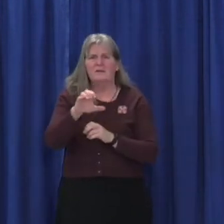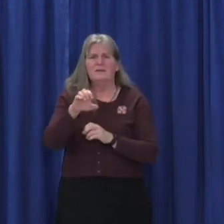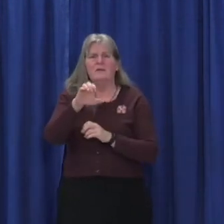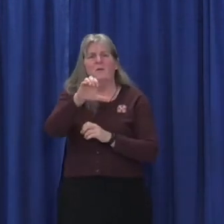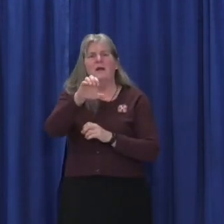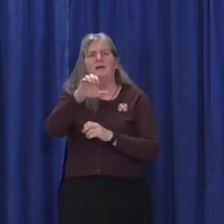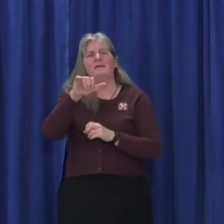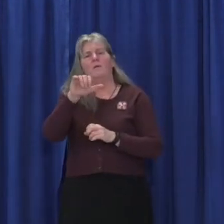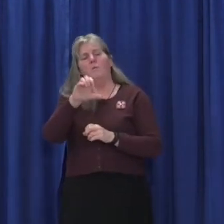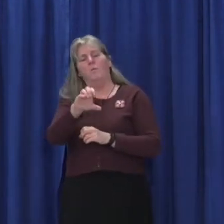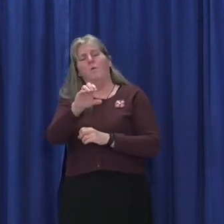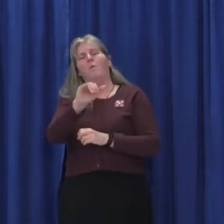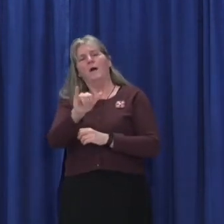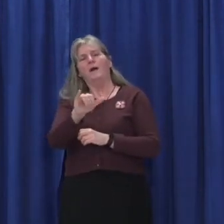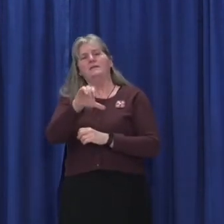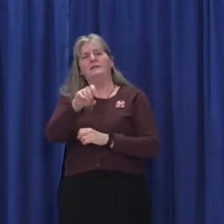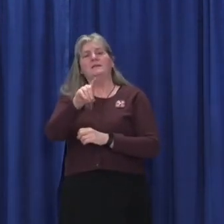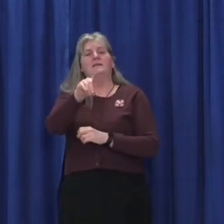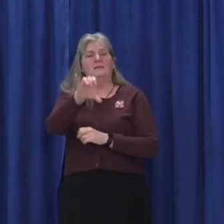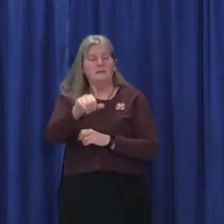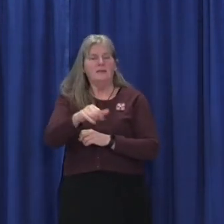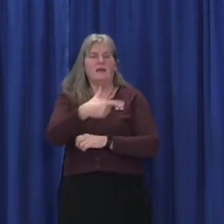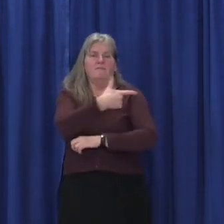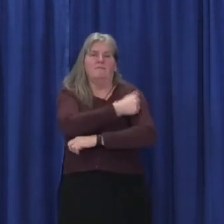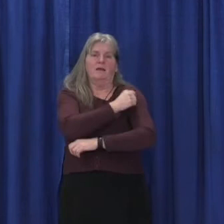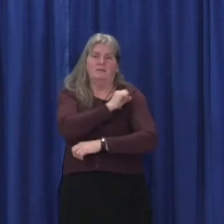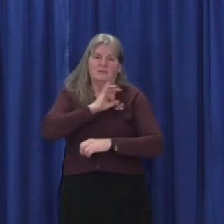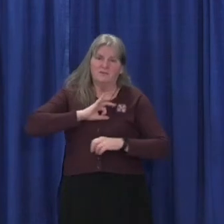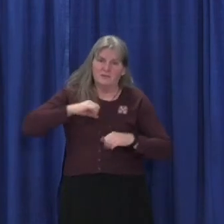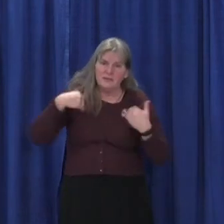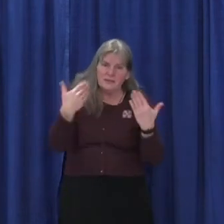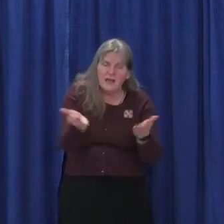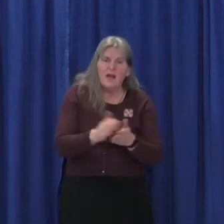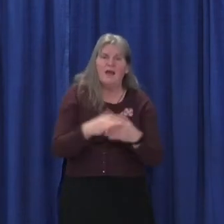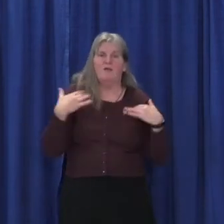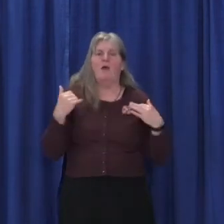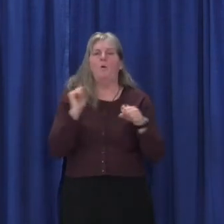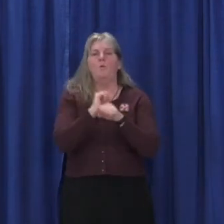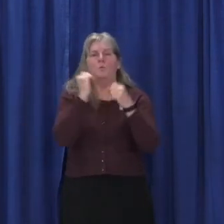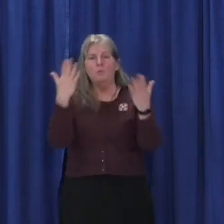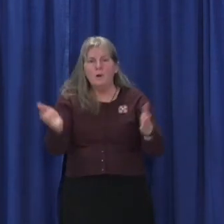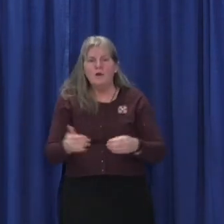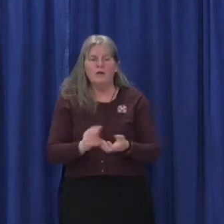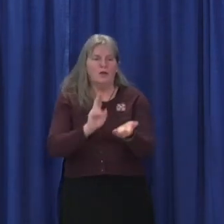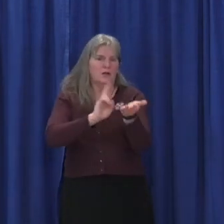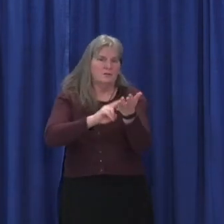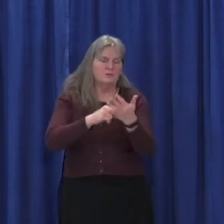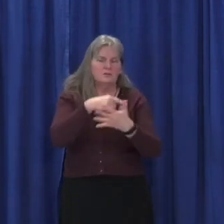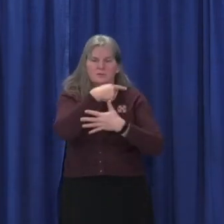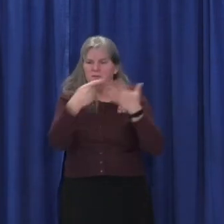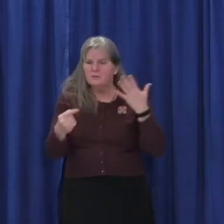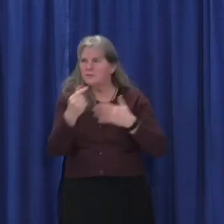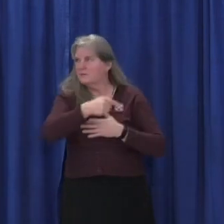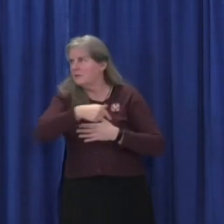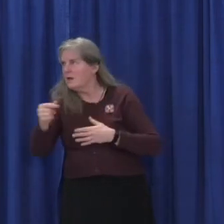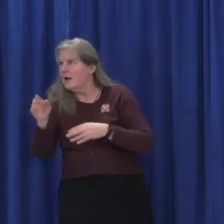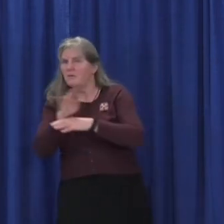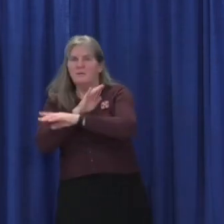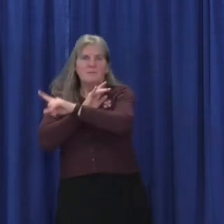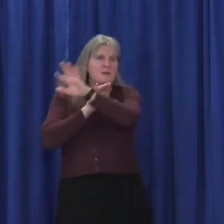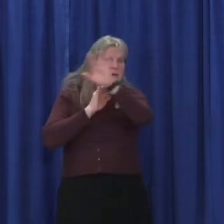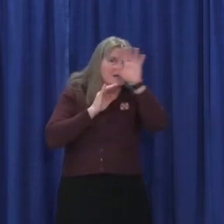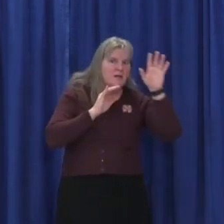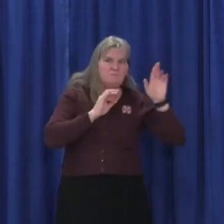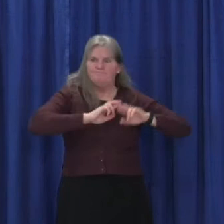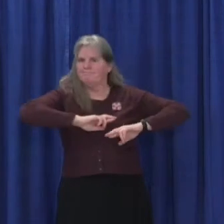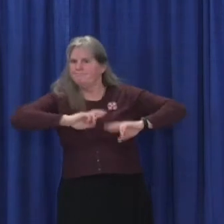the nurses who are giving vaccinations, the healthcare workers and nurses, those throughout government and businesses who are